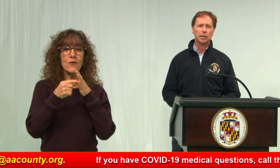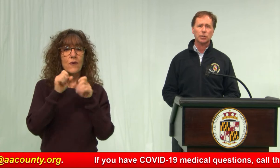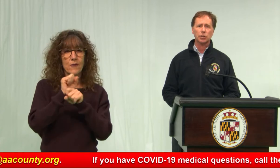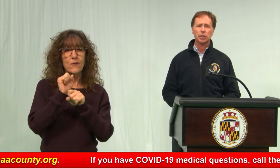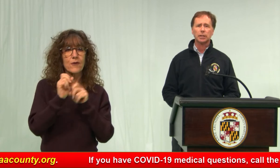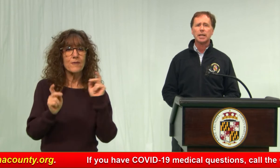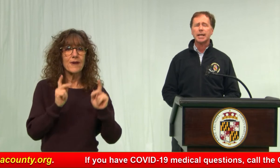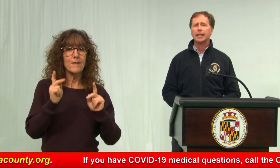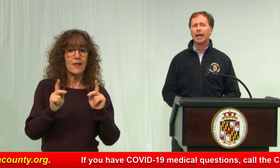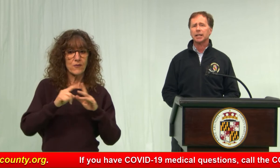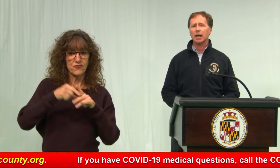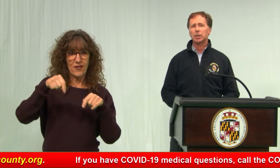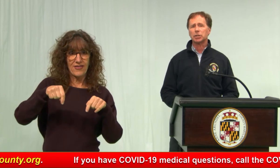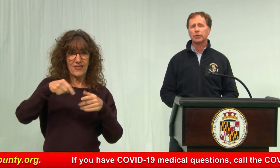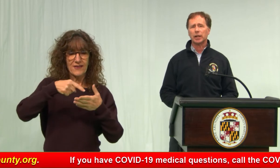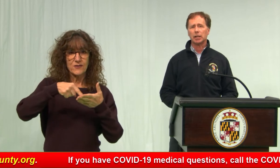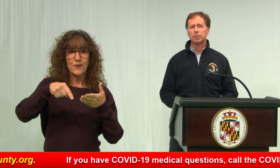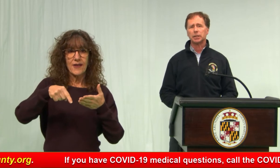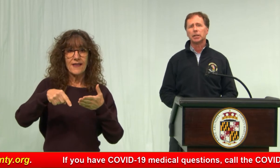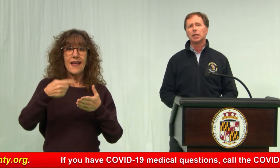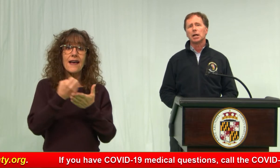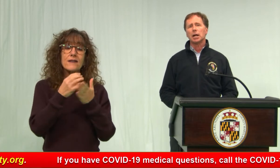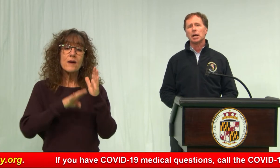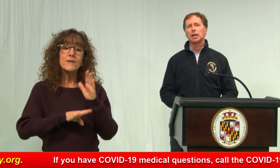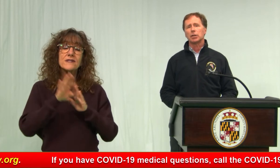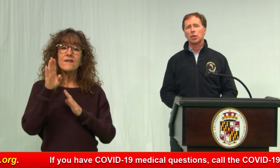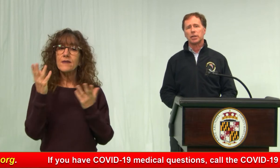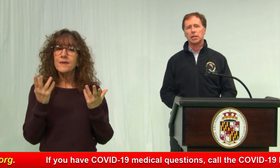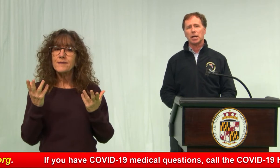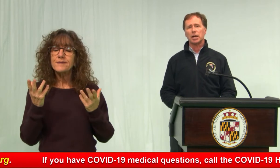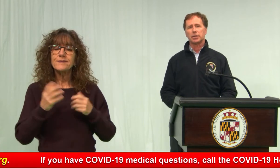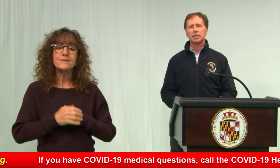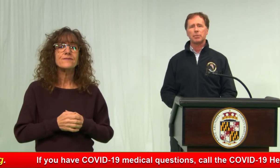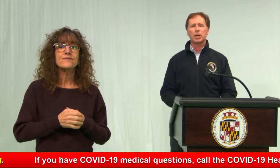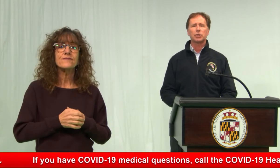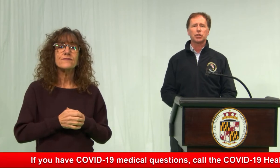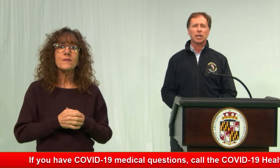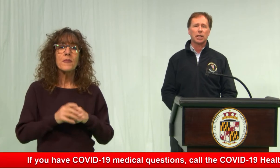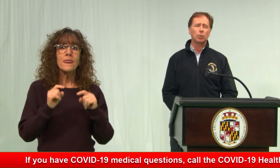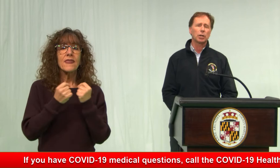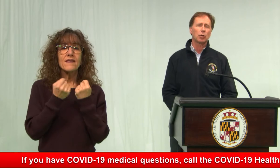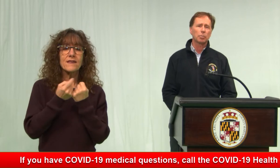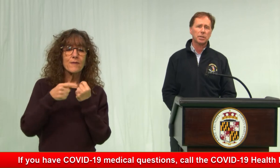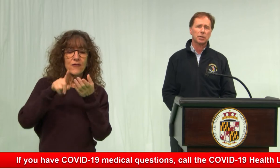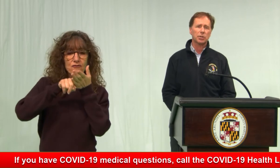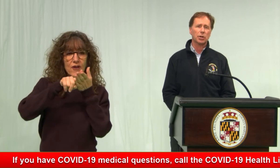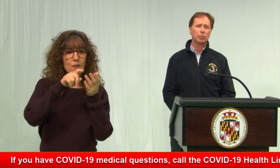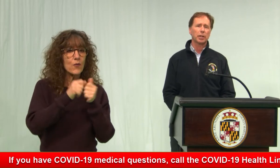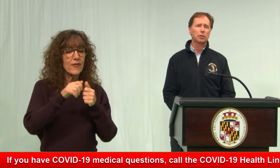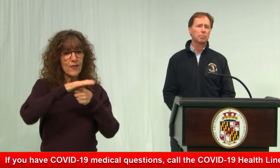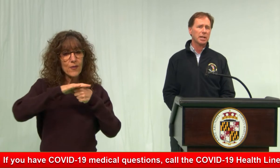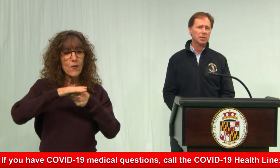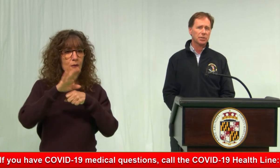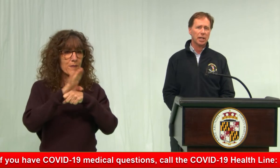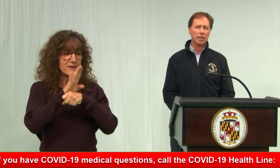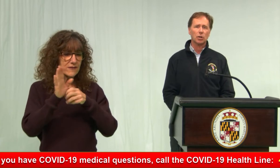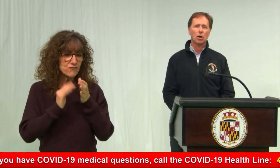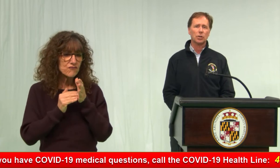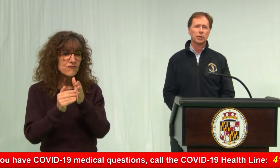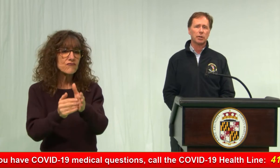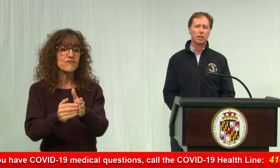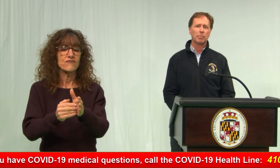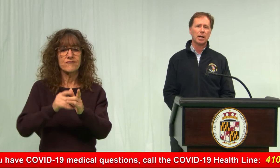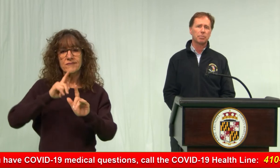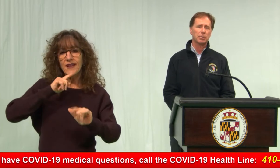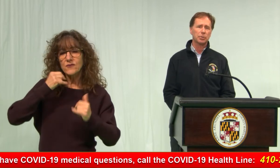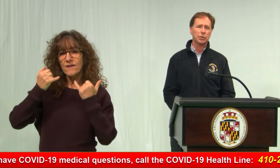We're going to get that started. In economic development, the team there is checking in with local businesses on a regular basis, taking